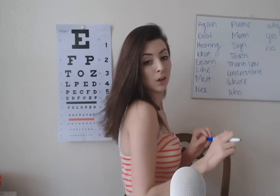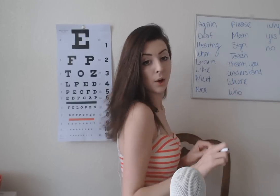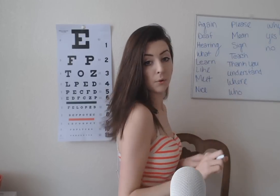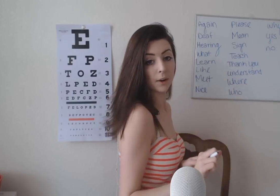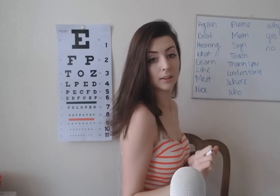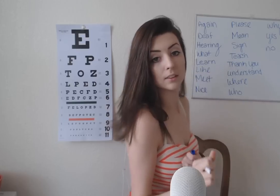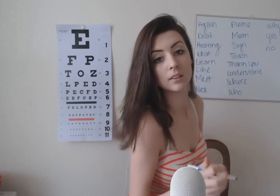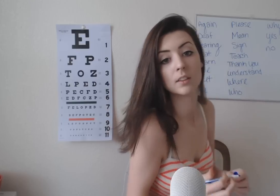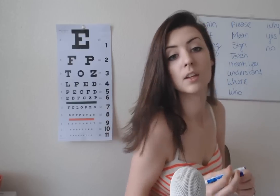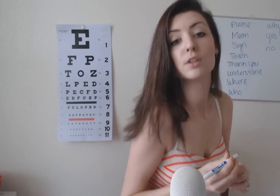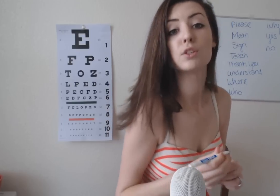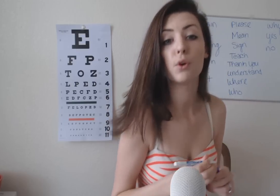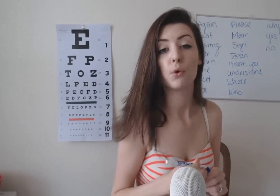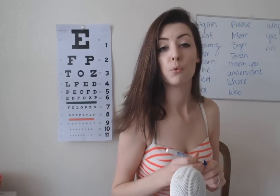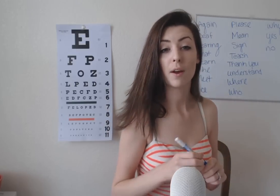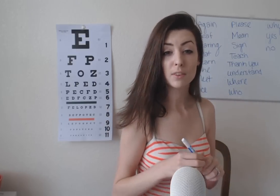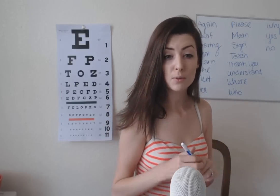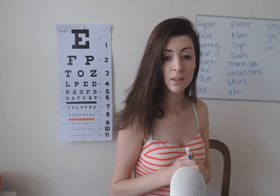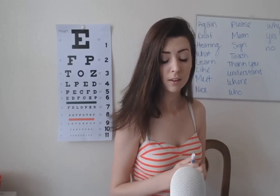All right, so write those down,